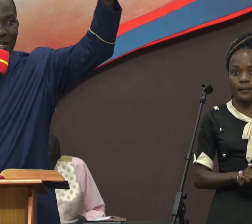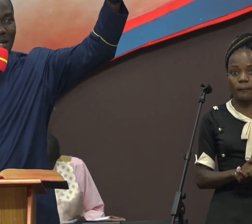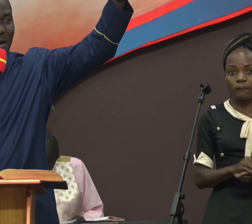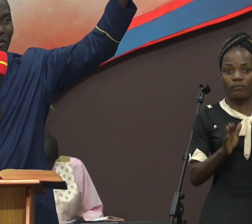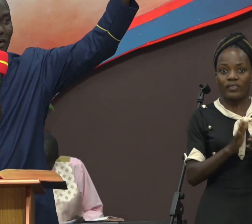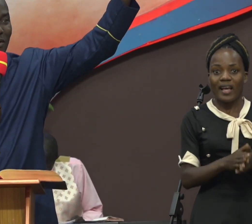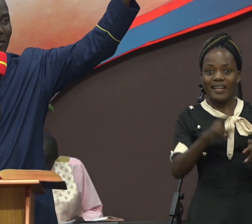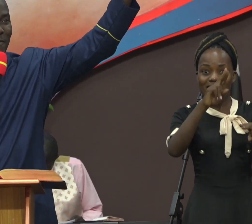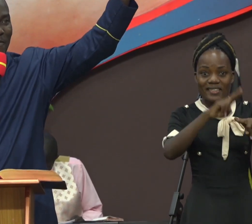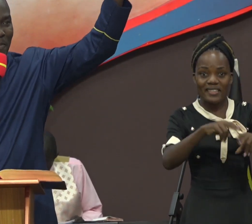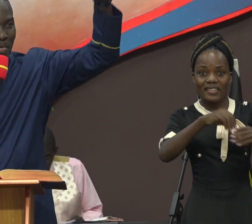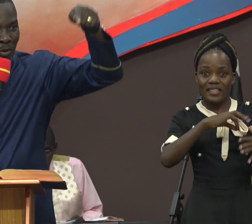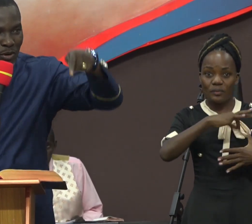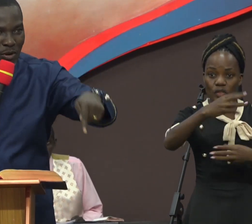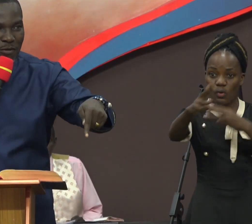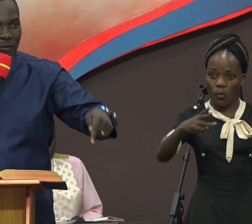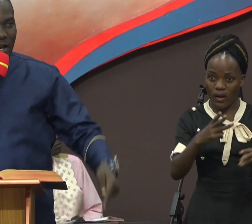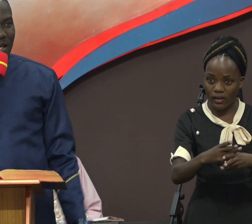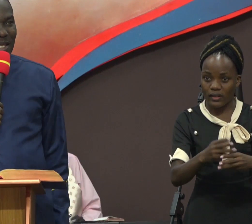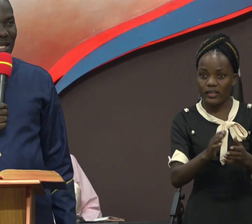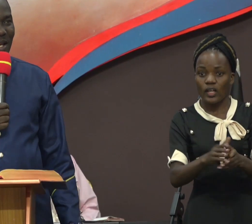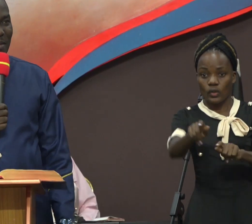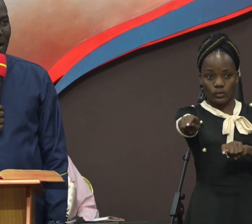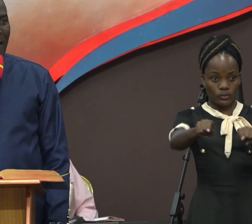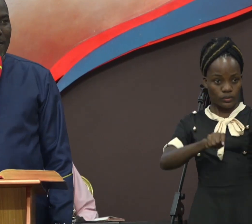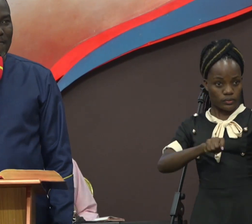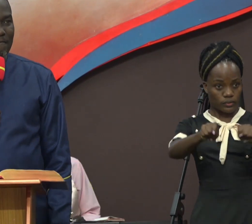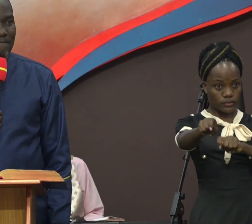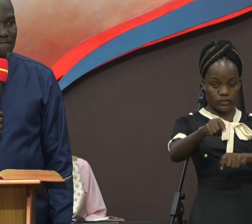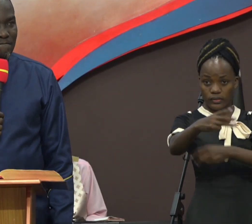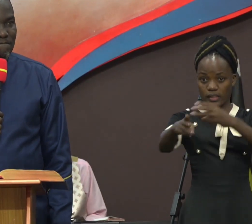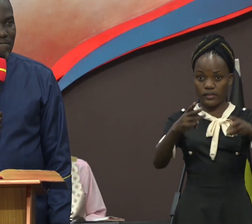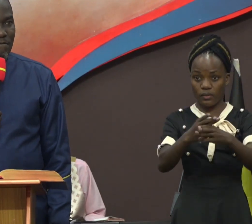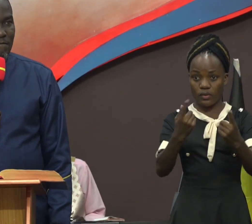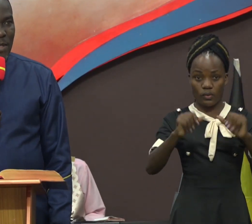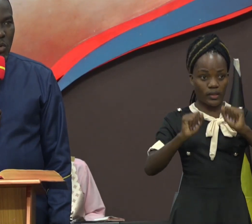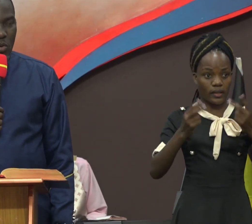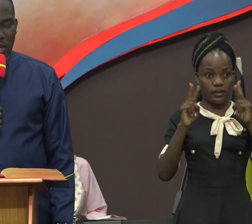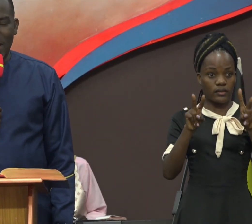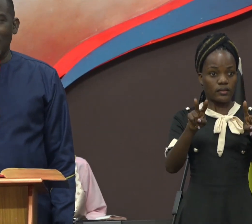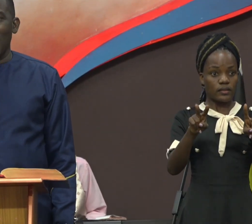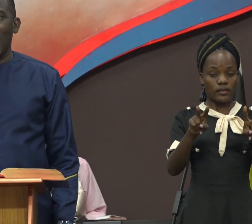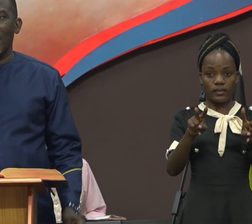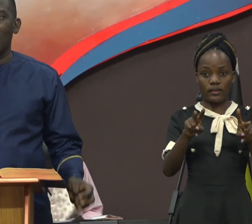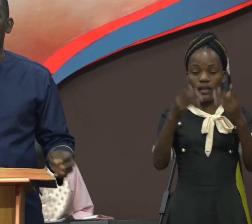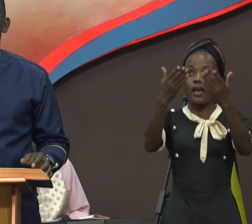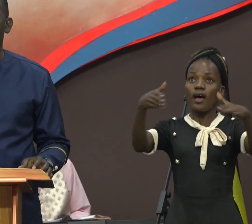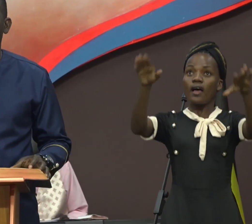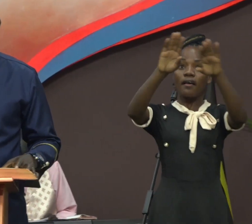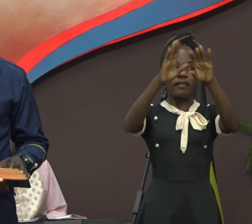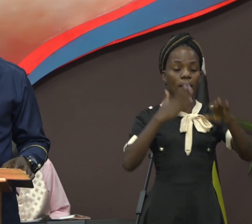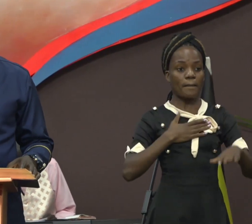Atula munsi ya mwoyo. He sits in the spiritual world. Okufuga ensi n'erabika. To rule this sin world. Guru yentebe yange.